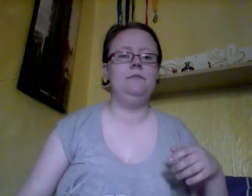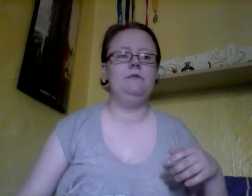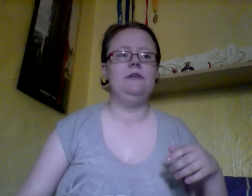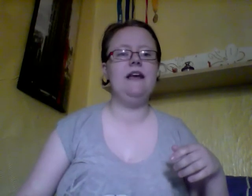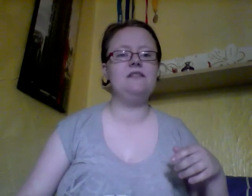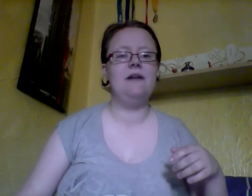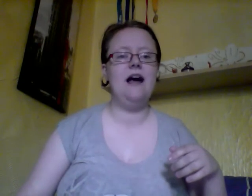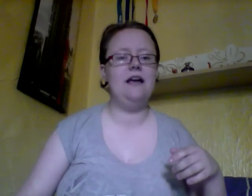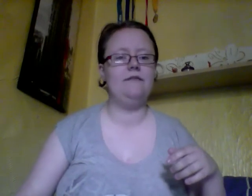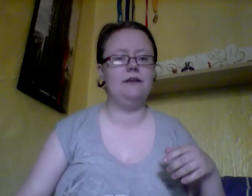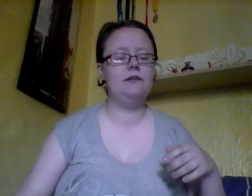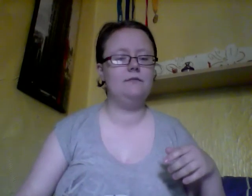It gets him high, I think.